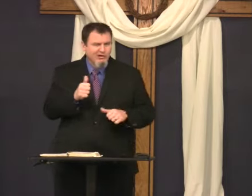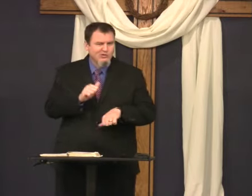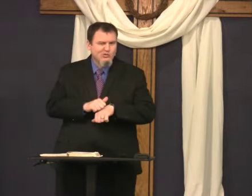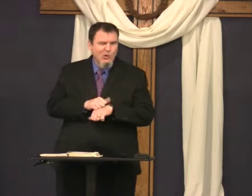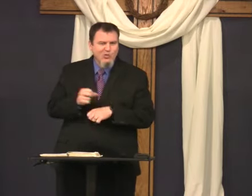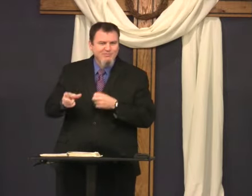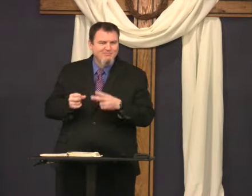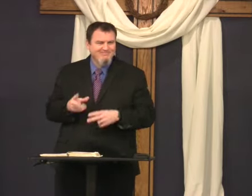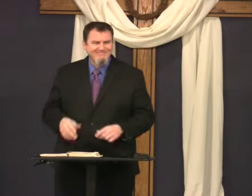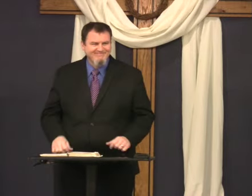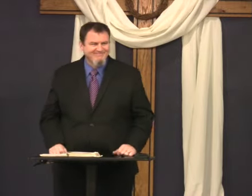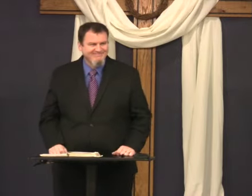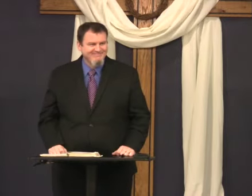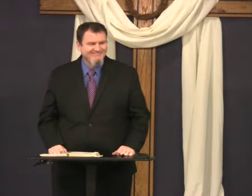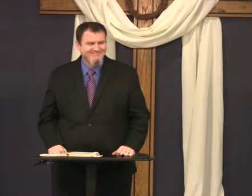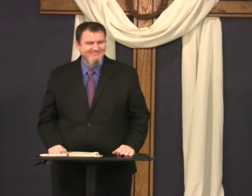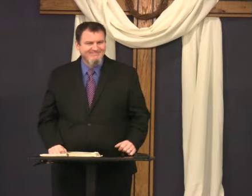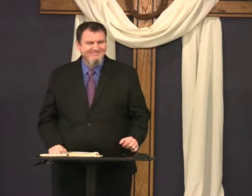So, no wonder they tried to stone him.